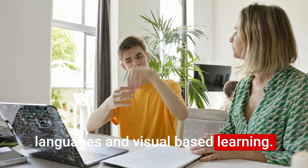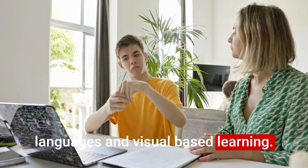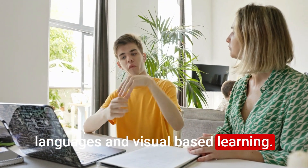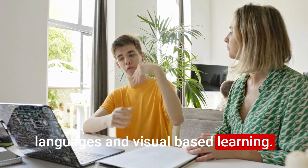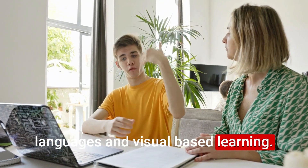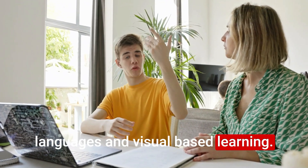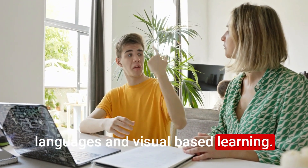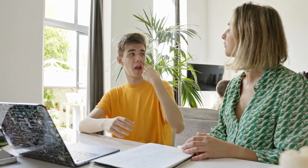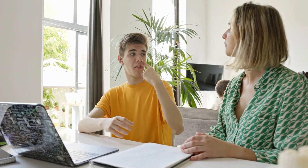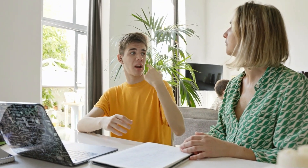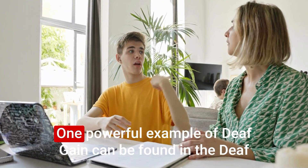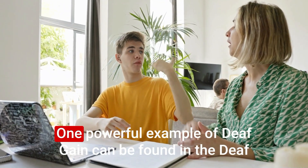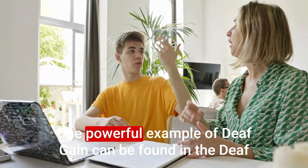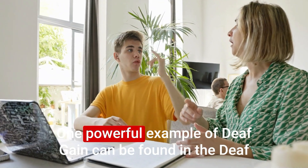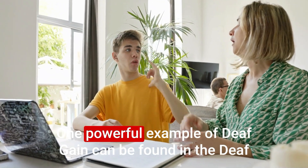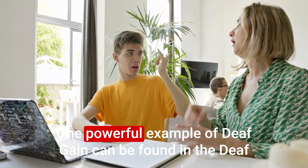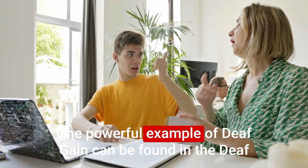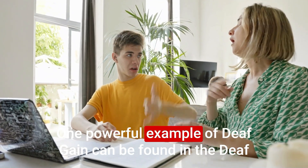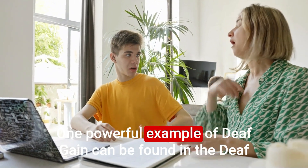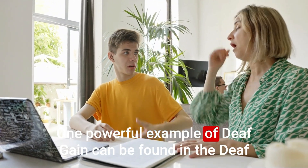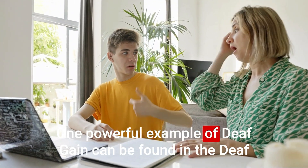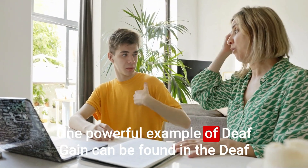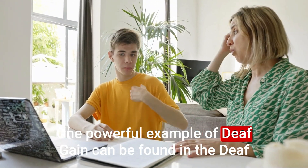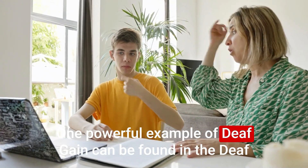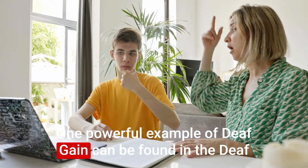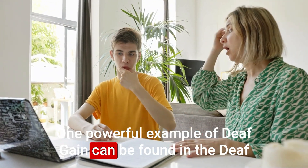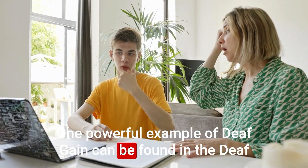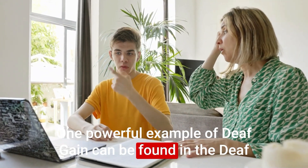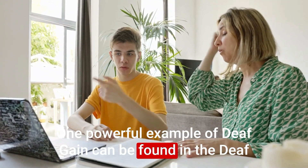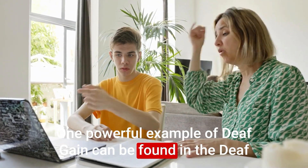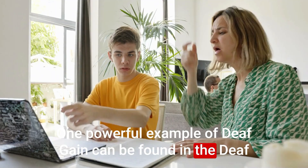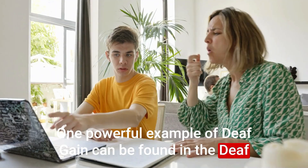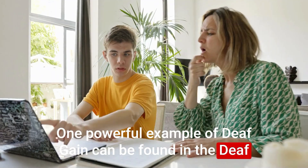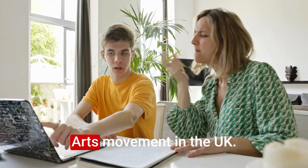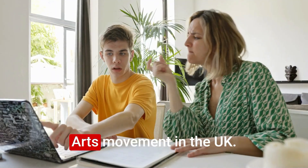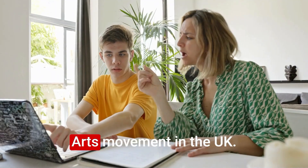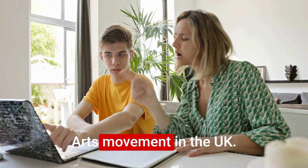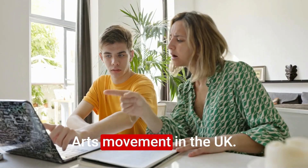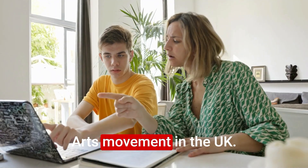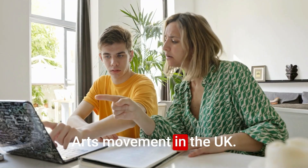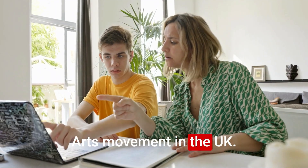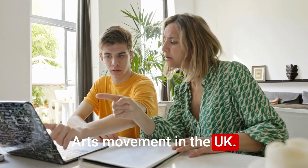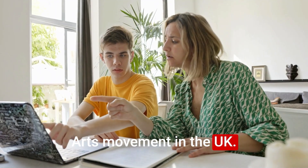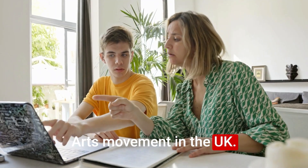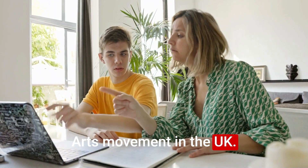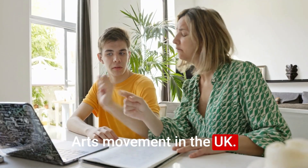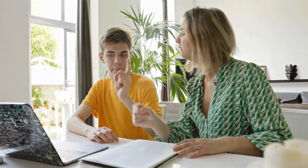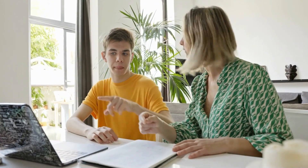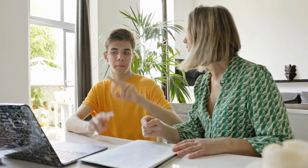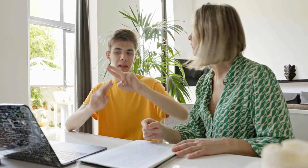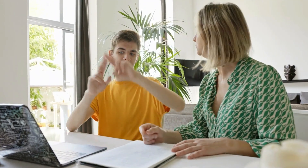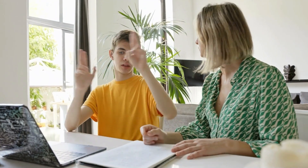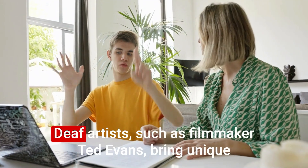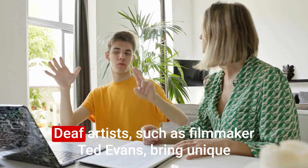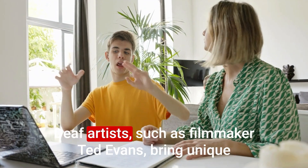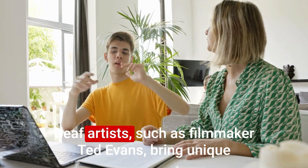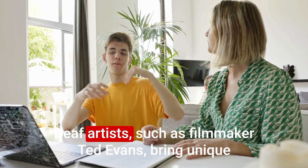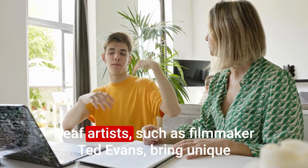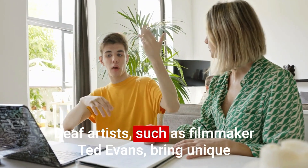learning. One powerful example of deaf gain can be found in the deaf arts movement in the UK. Deaf artists such